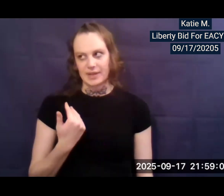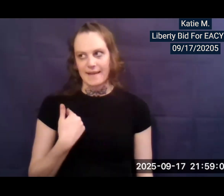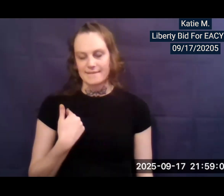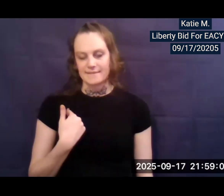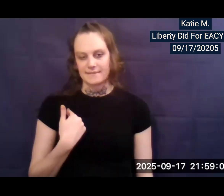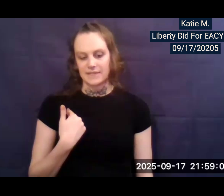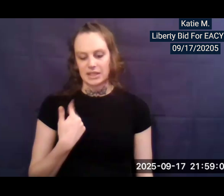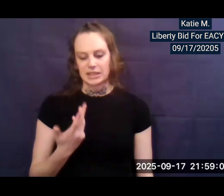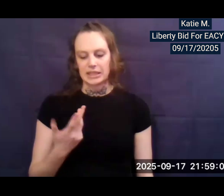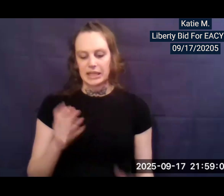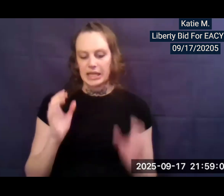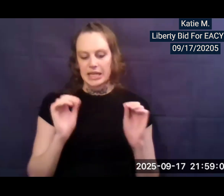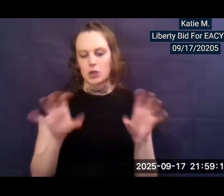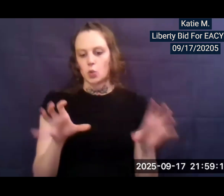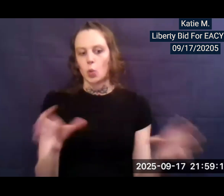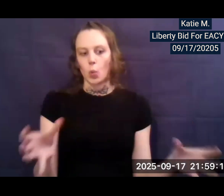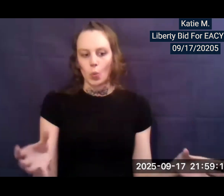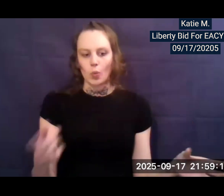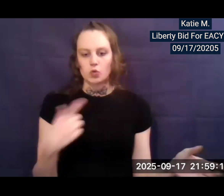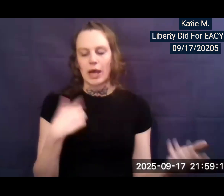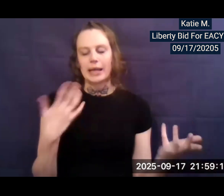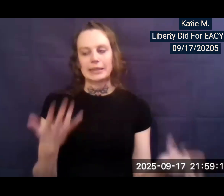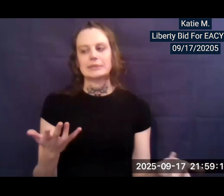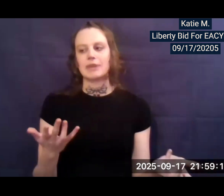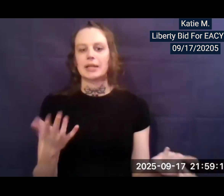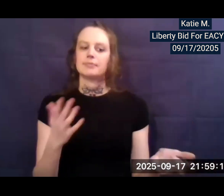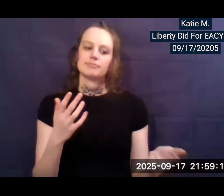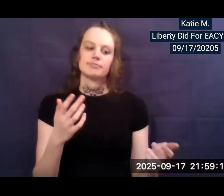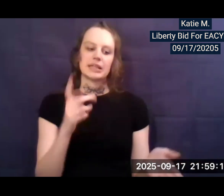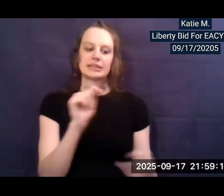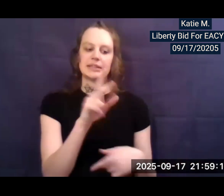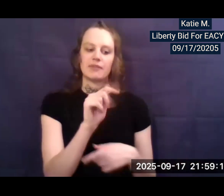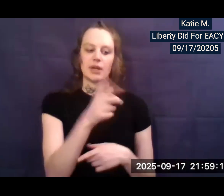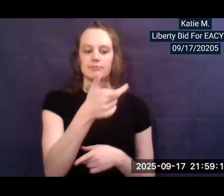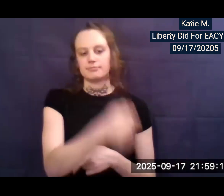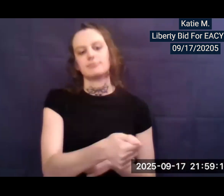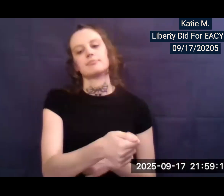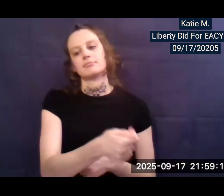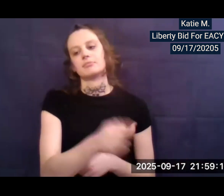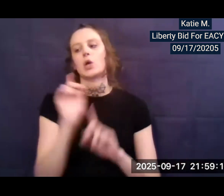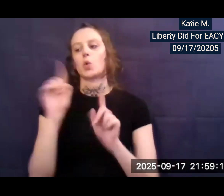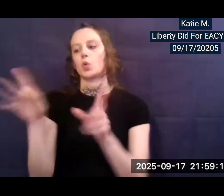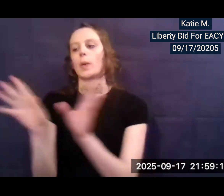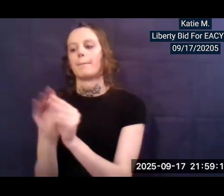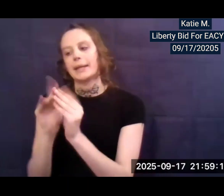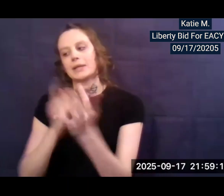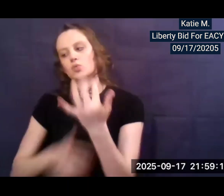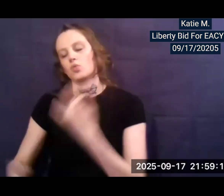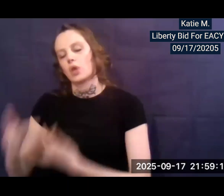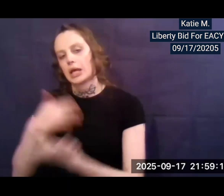pause this Netflix show and go to a meeting and be around people and try not to stop doing